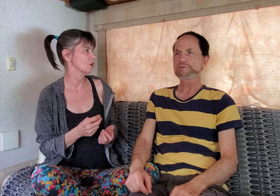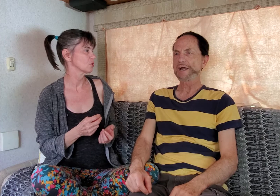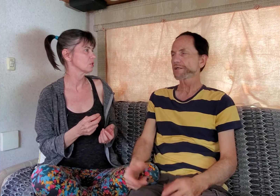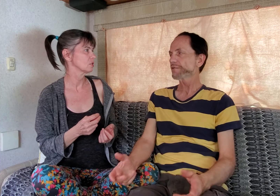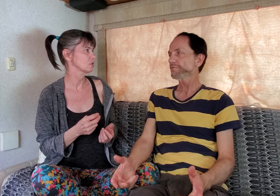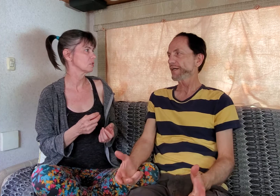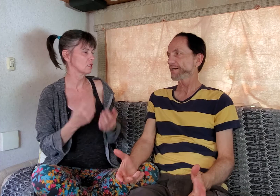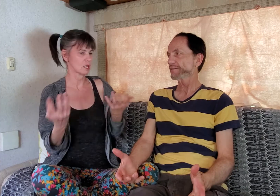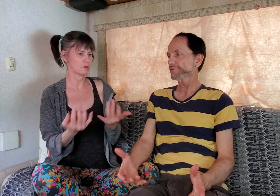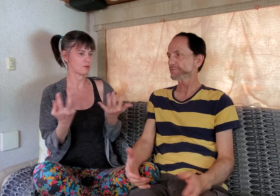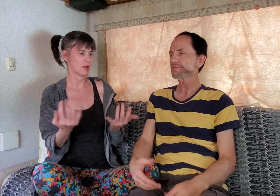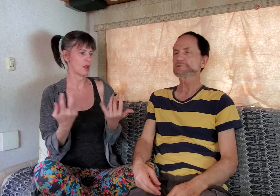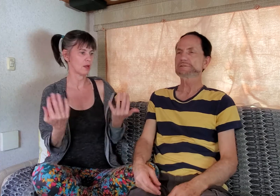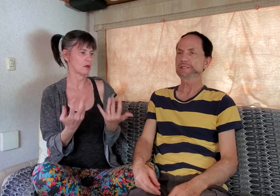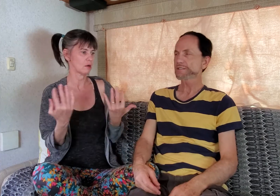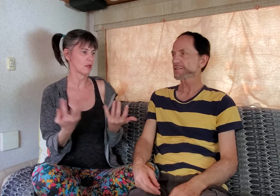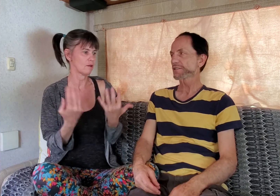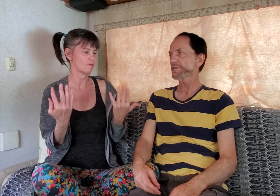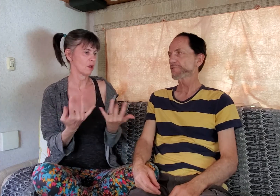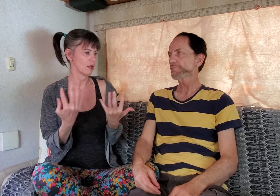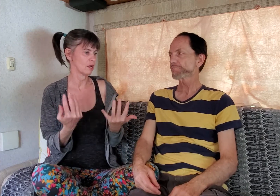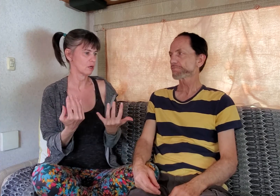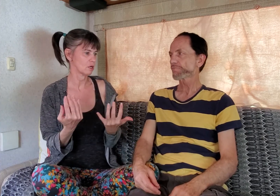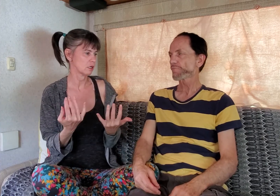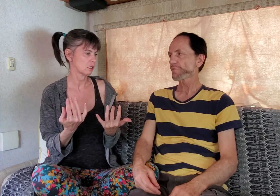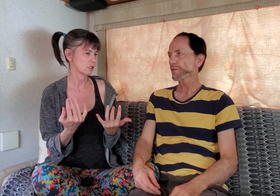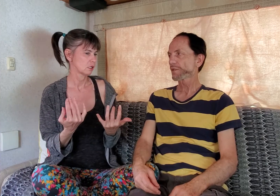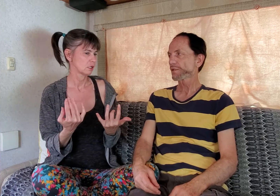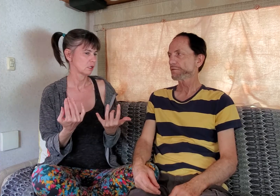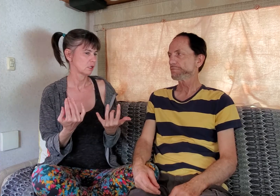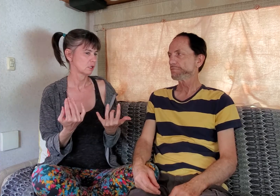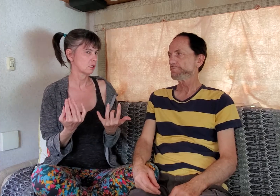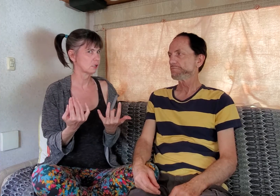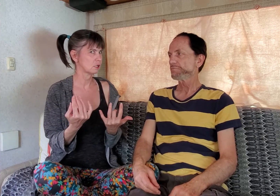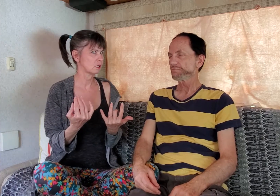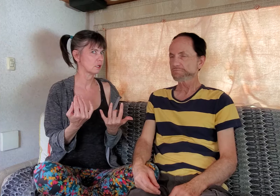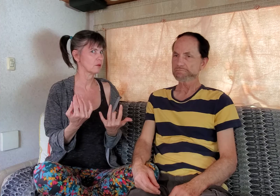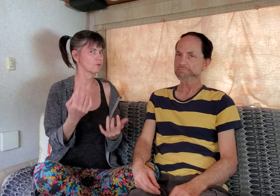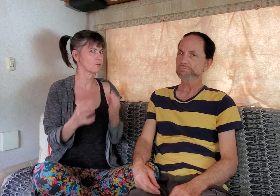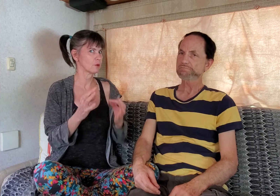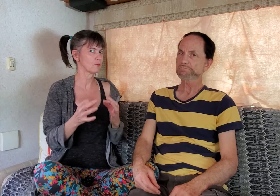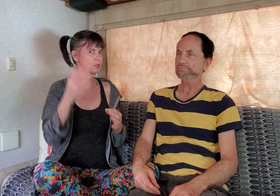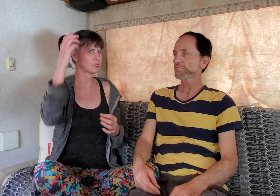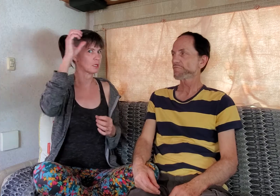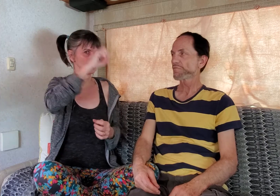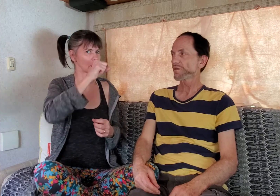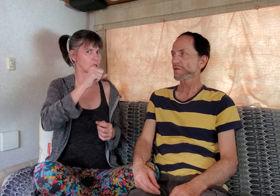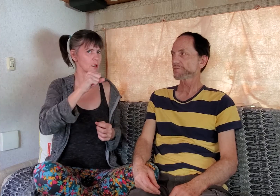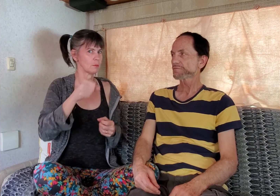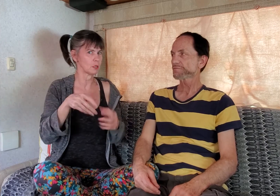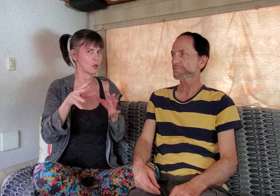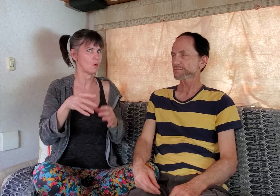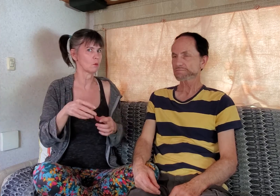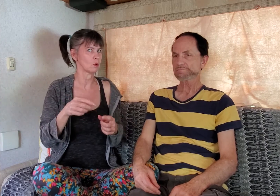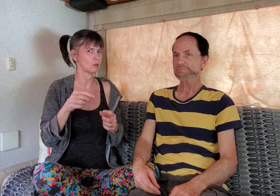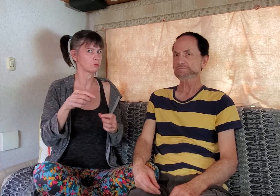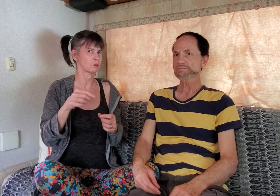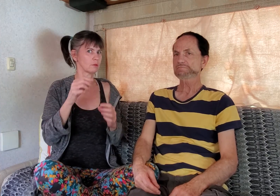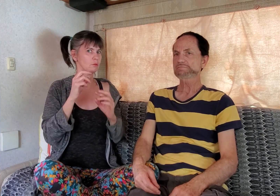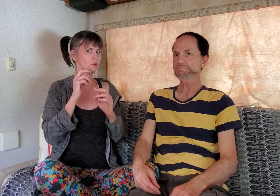Fire. Washington, D.C. Fire. I did fire. Yes, Yeah, yes. Fire. All right. If we've missed anything, let me know, and we'll